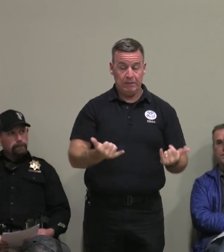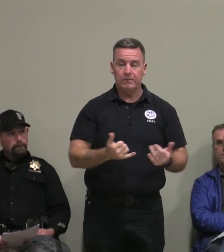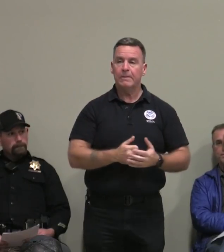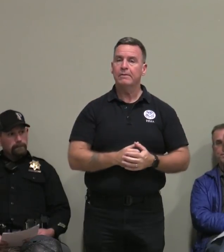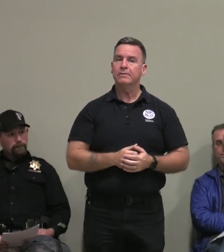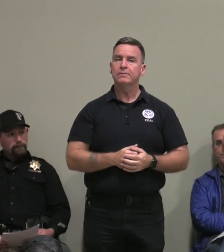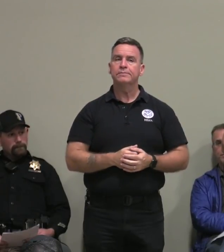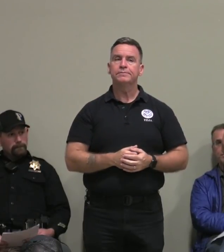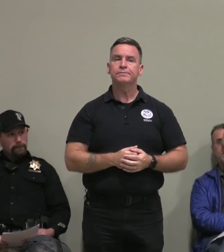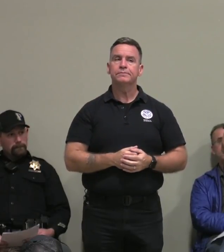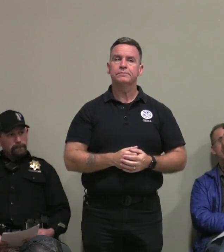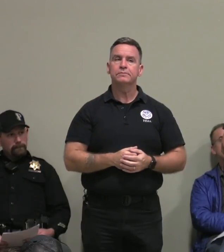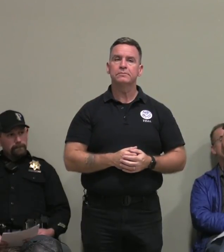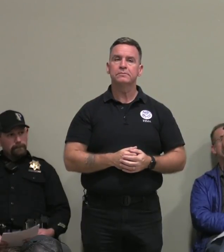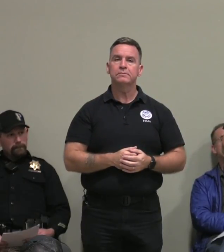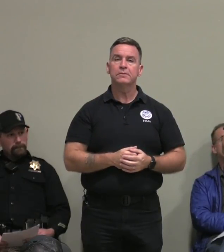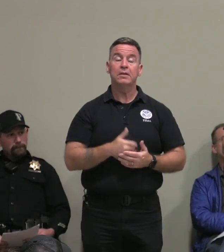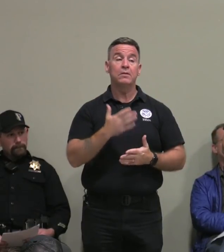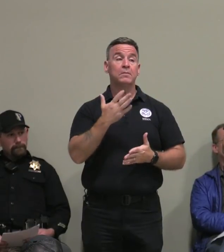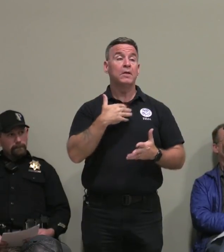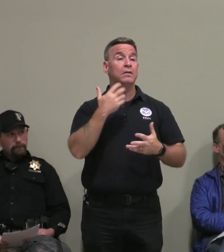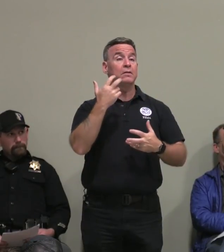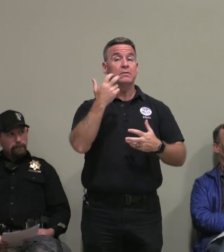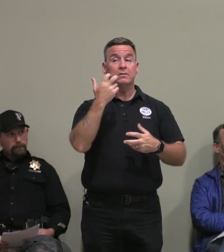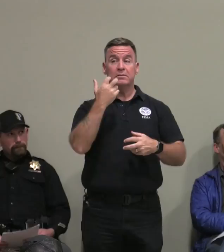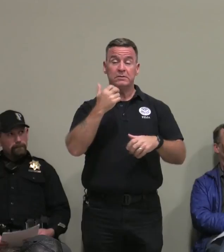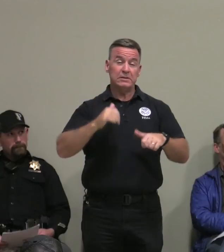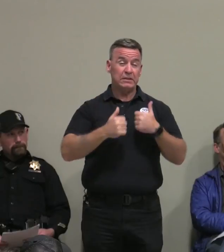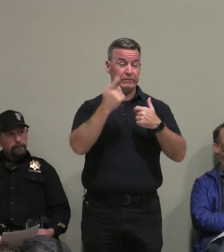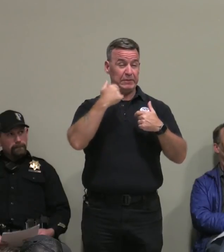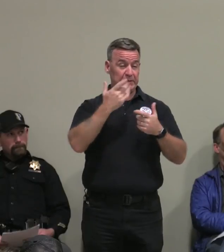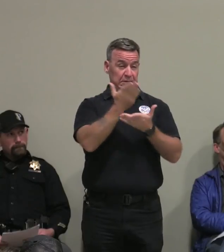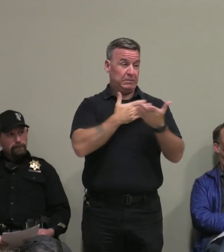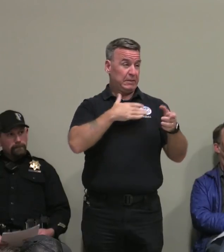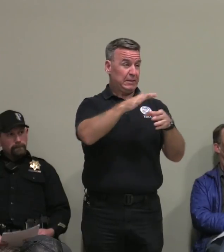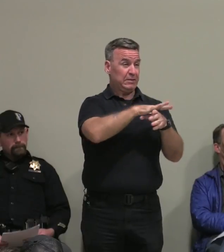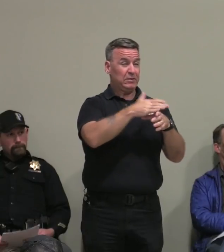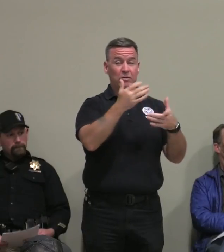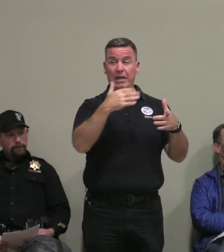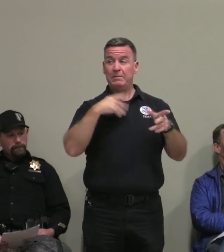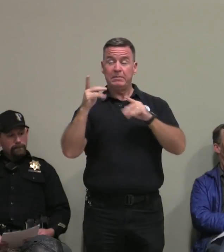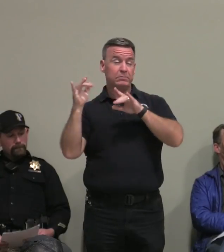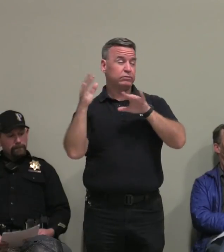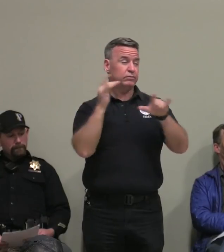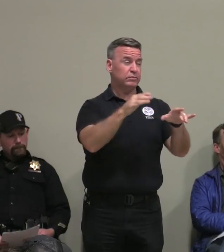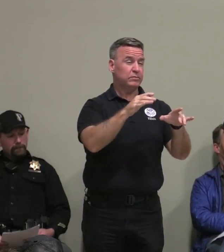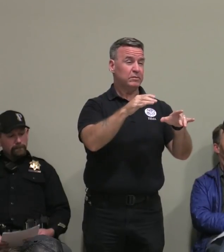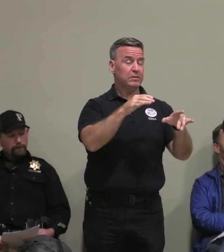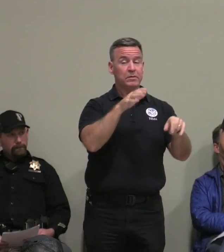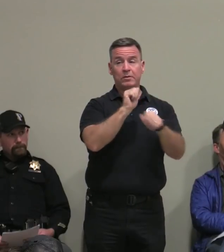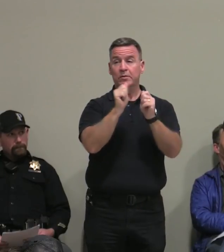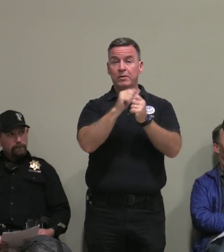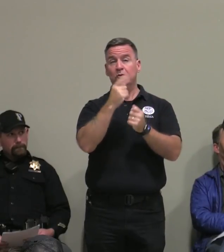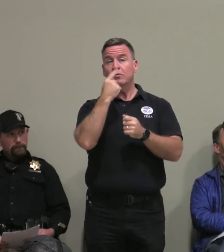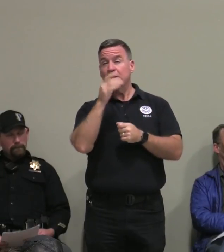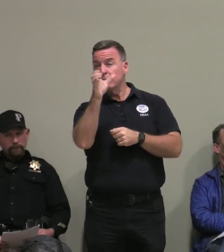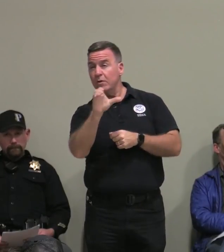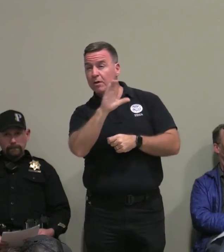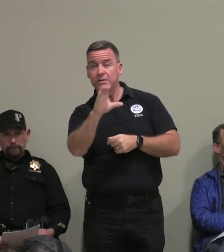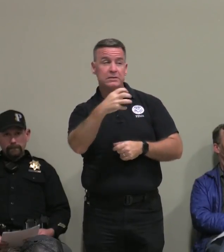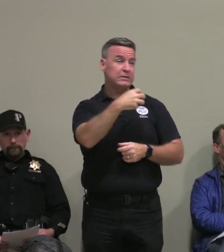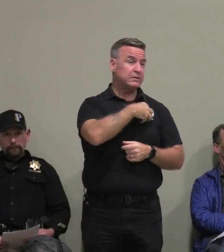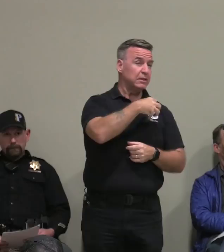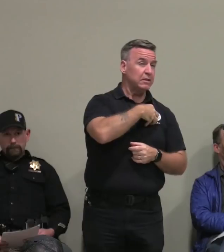of my challenges is some of my district has been repopulated and actually went up there with Red Cross, the sheriff, and